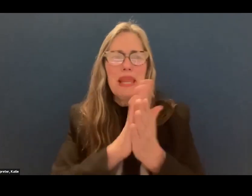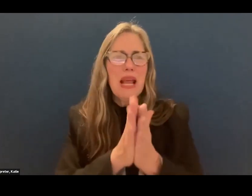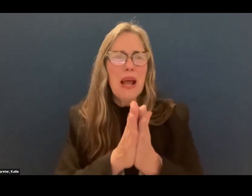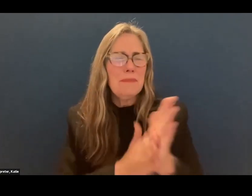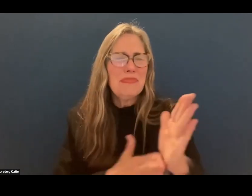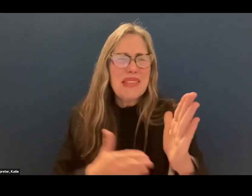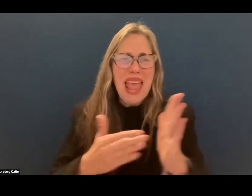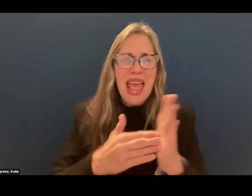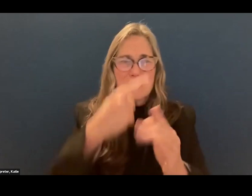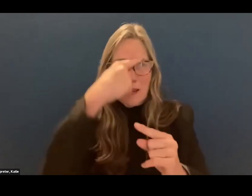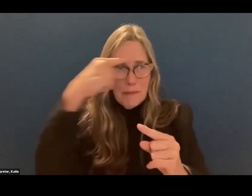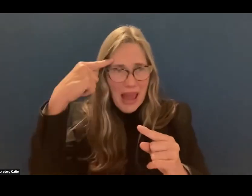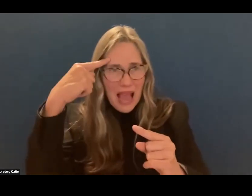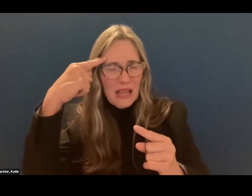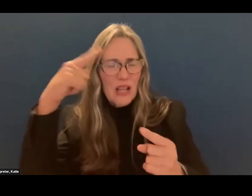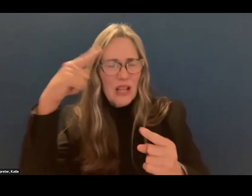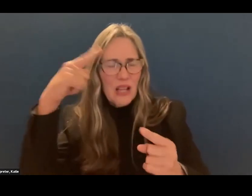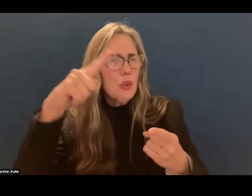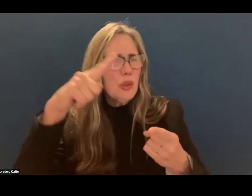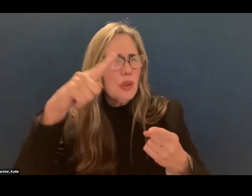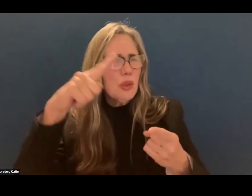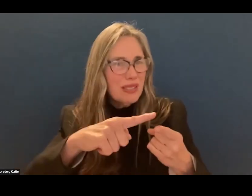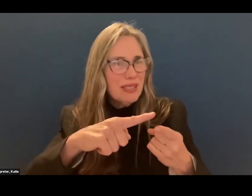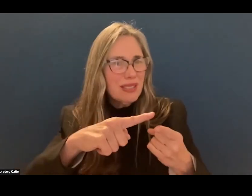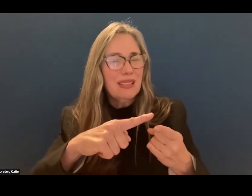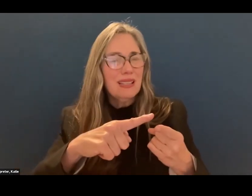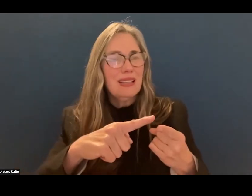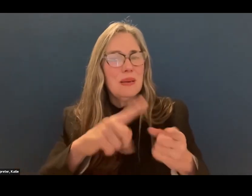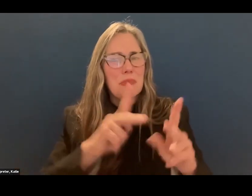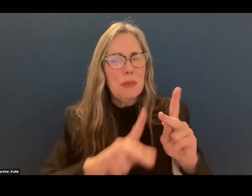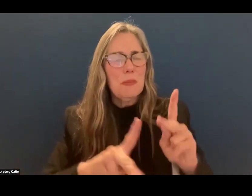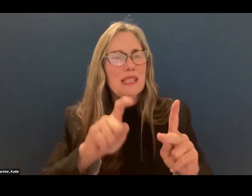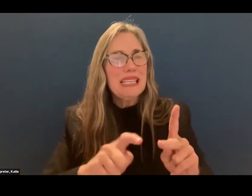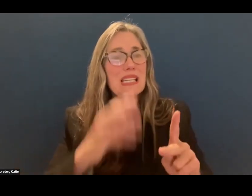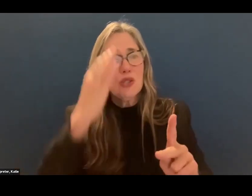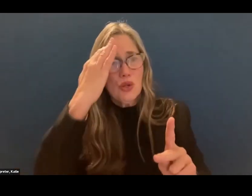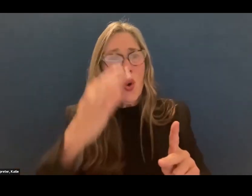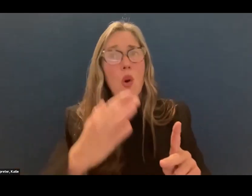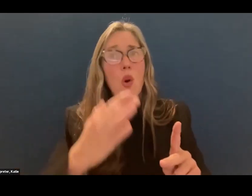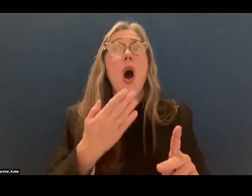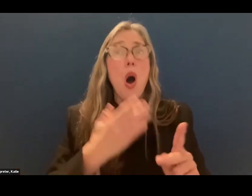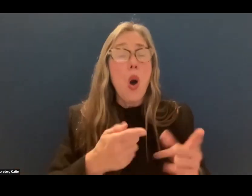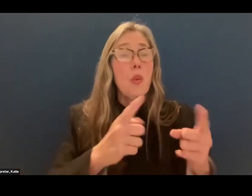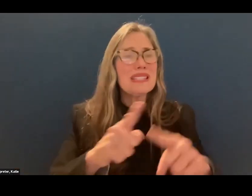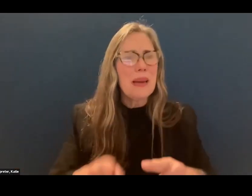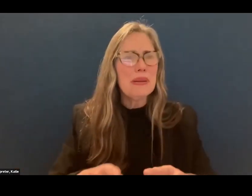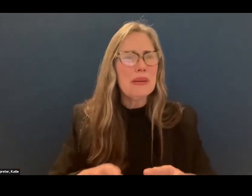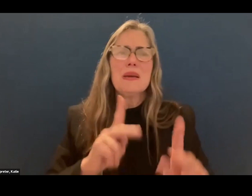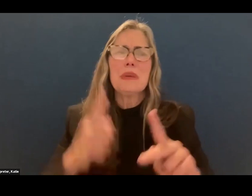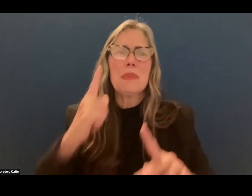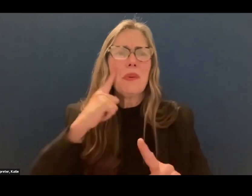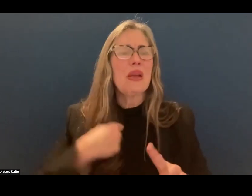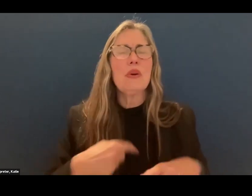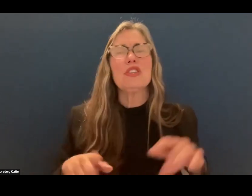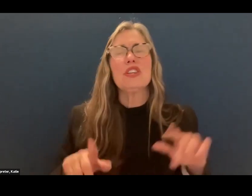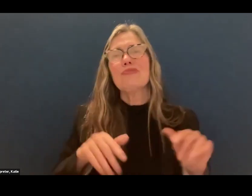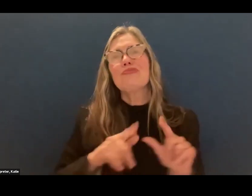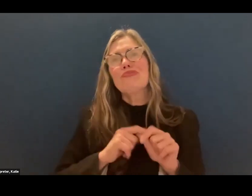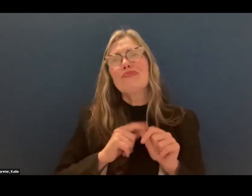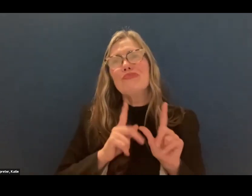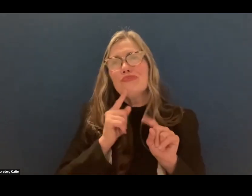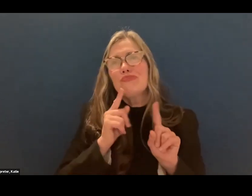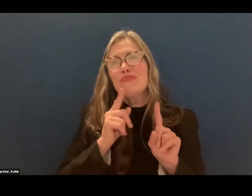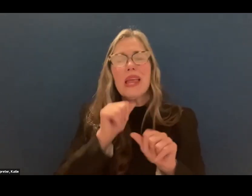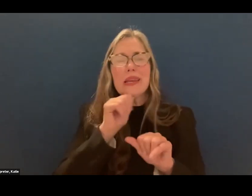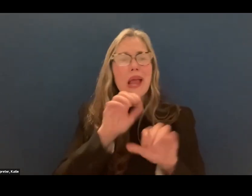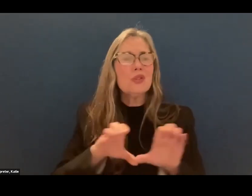missing it, but just as a suggestion so that people know that there are things happening. And so we don't feel like you're not doing anything. And I think